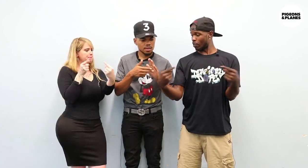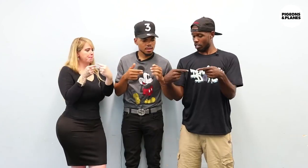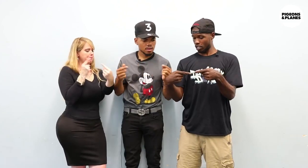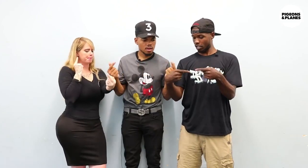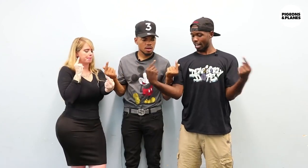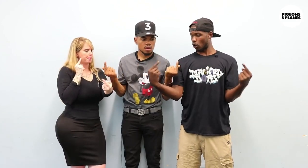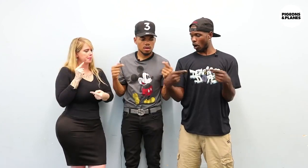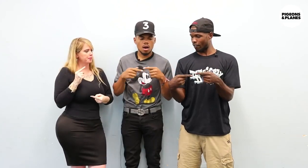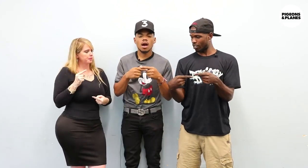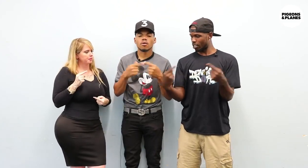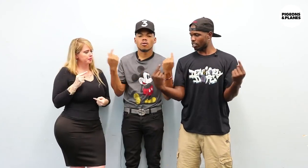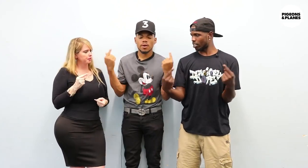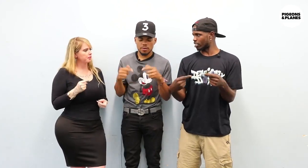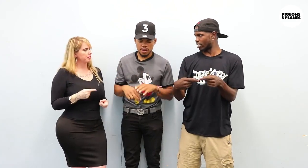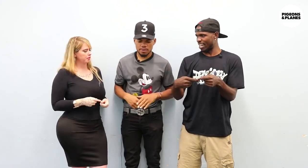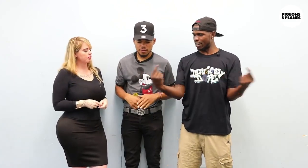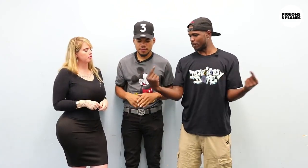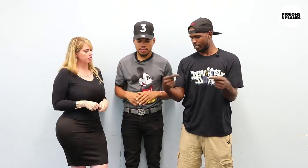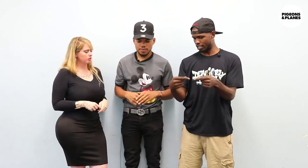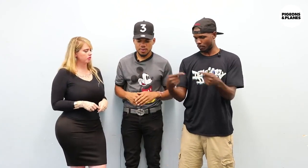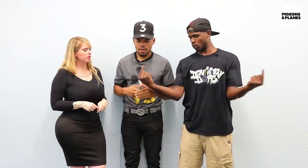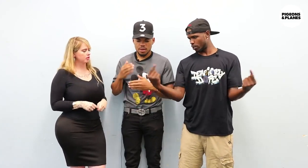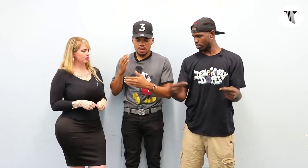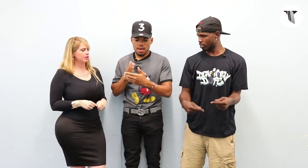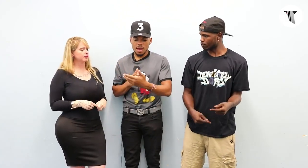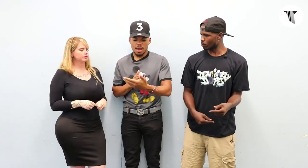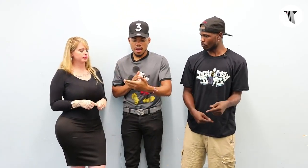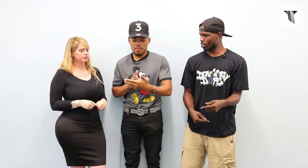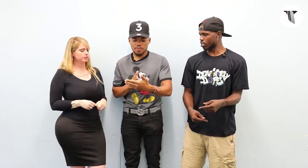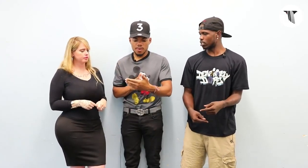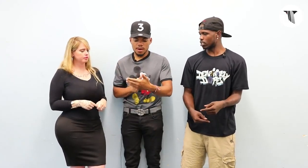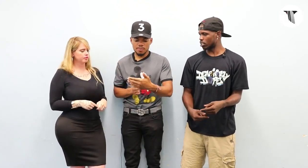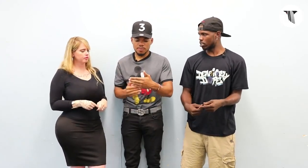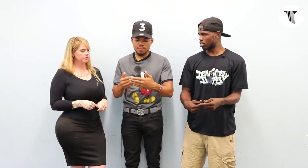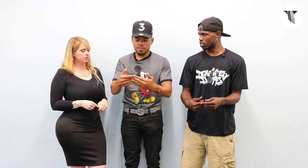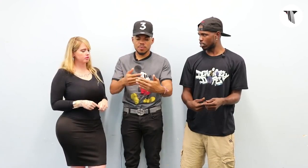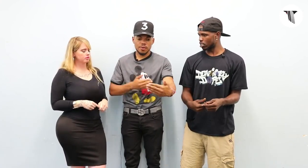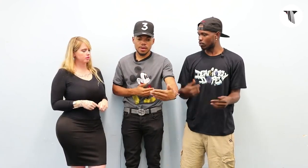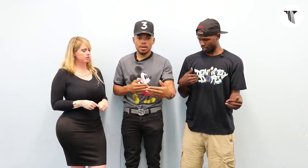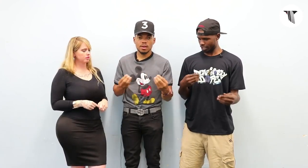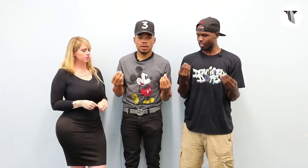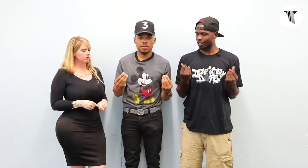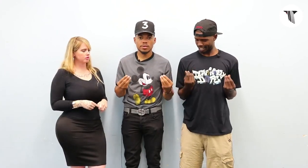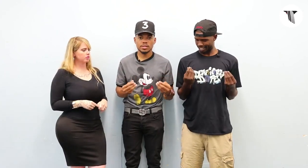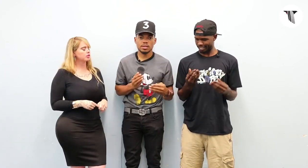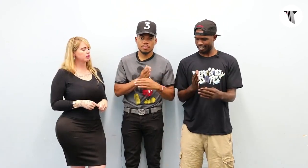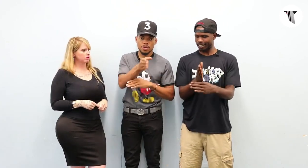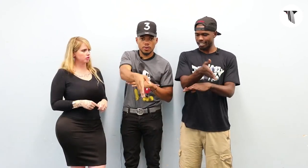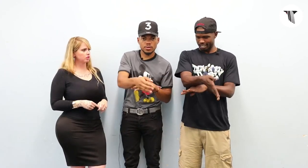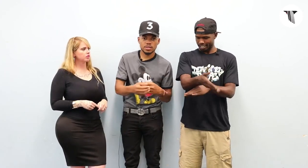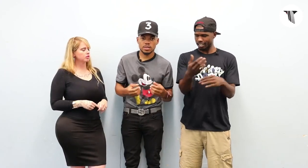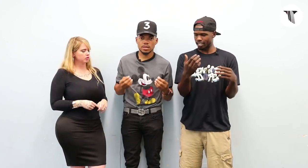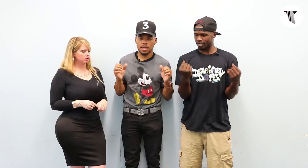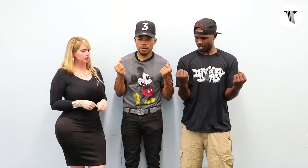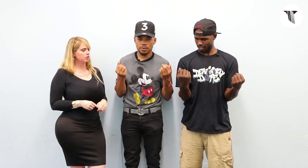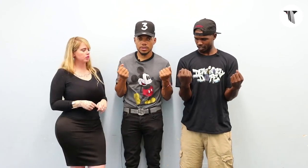on. Gotta go off. Ah, go away, right. Like enemy. I'm pre-currency, post-language,